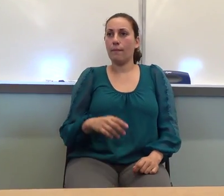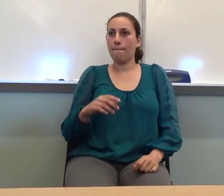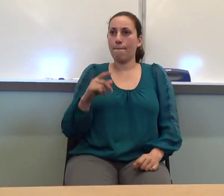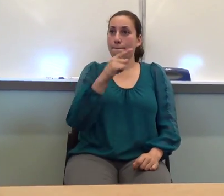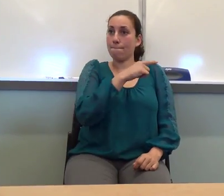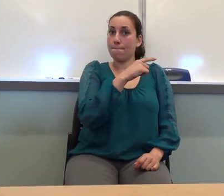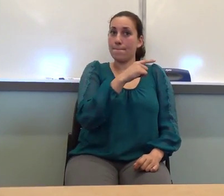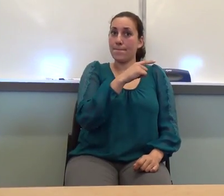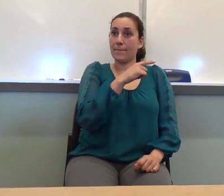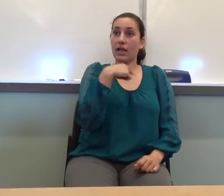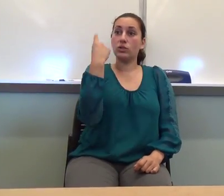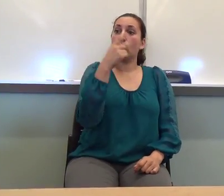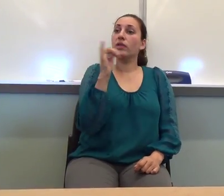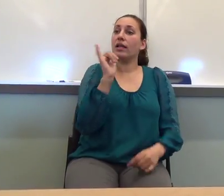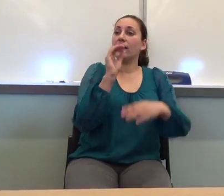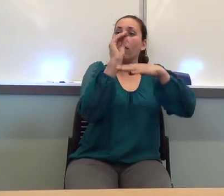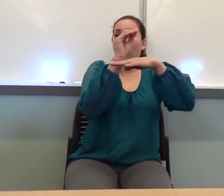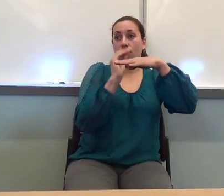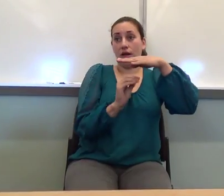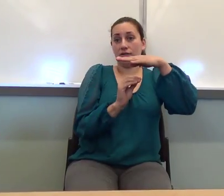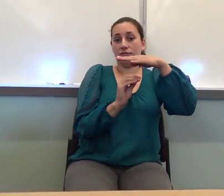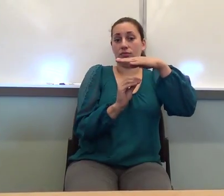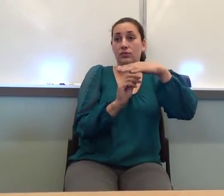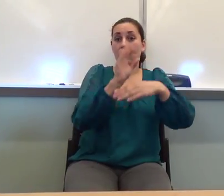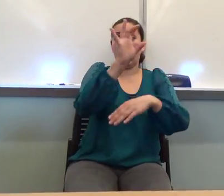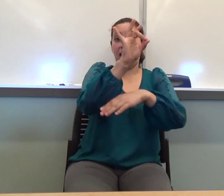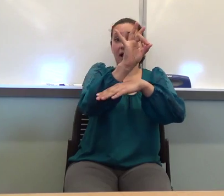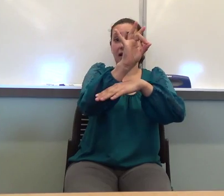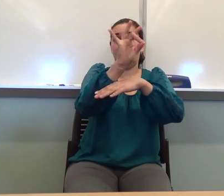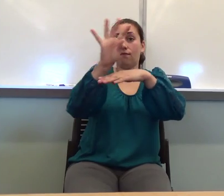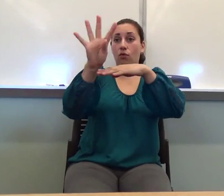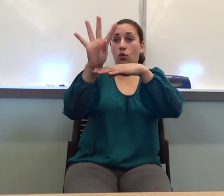form of a fraction, it's going to look like 84/5 divided by